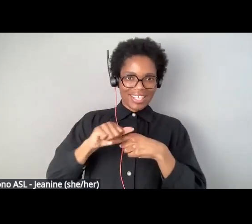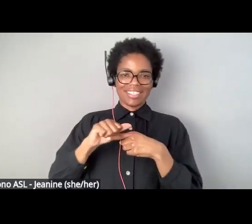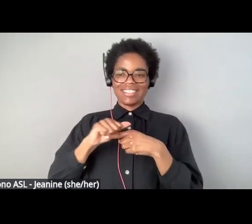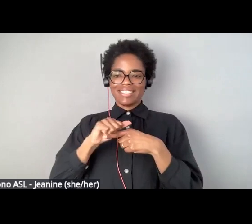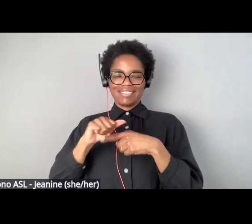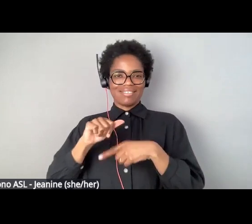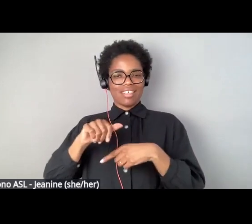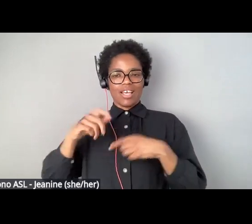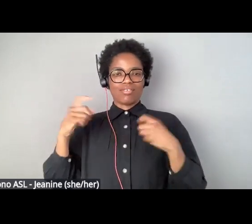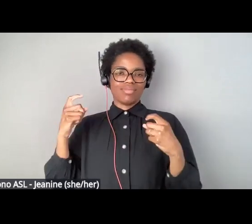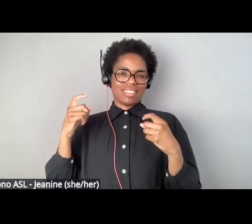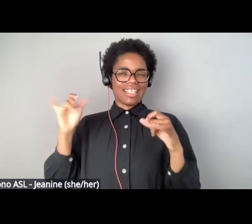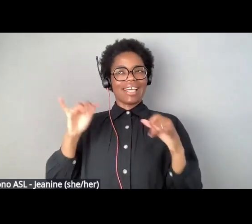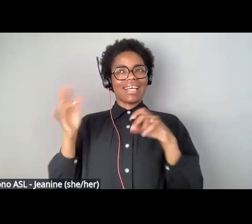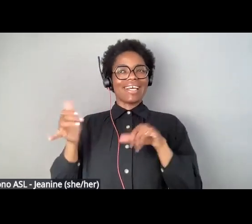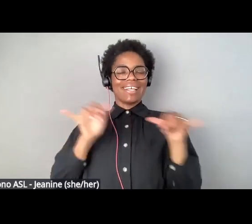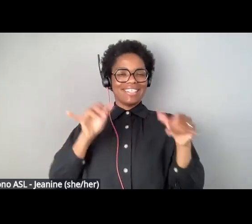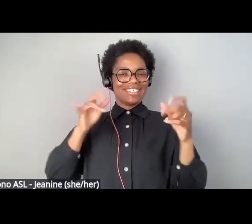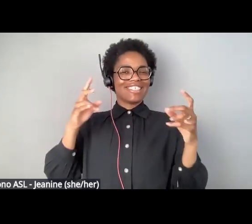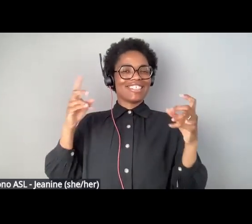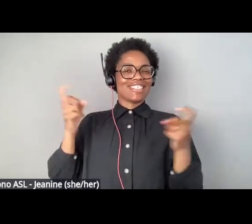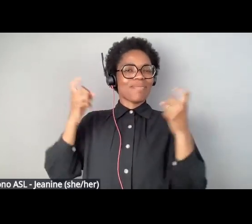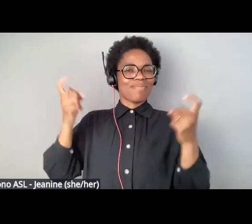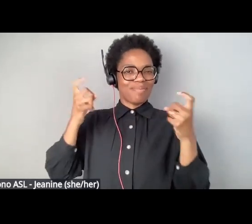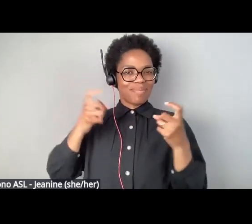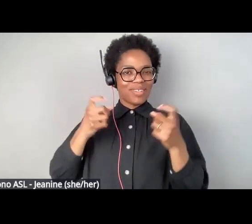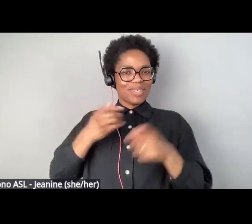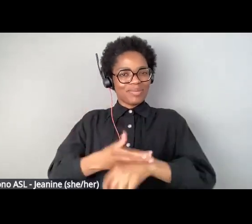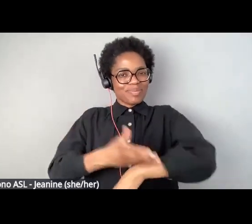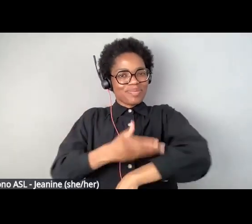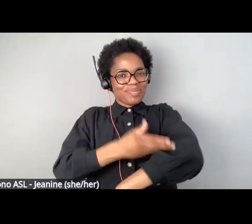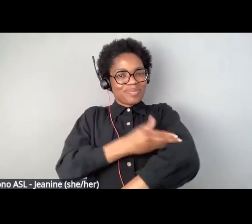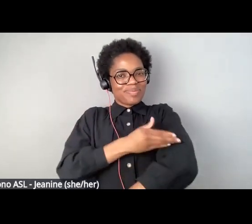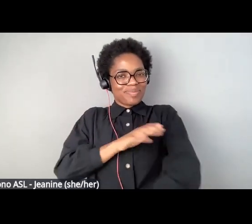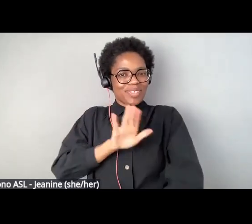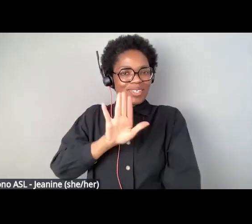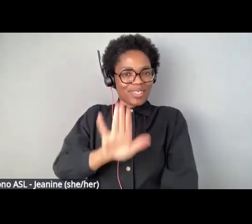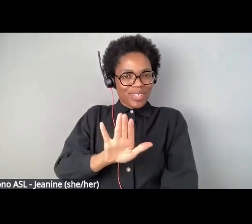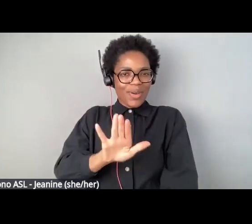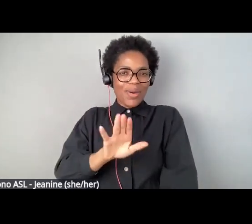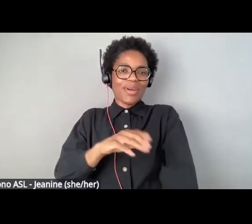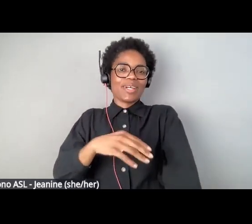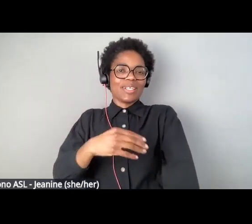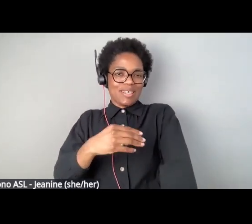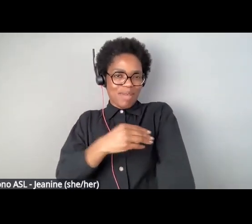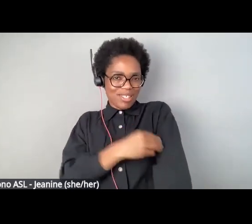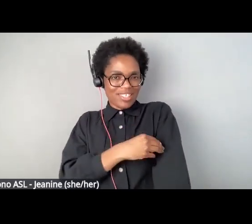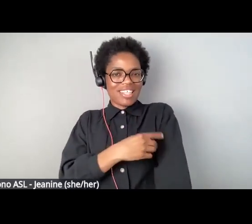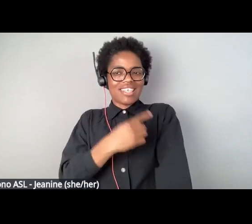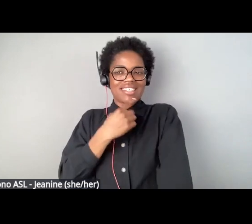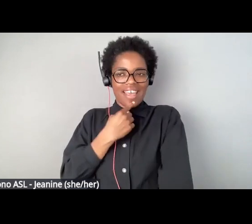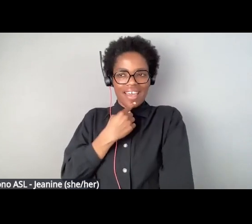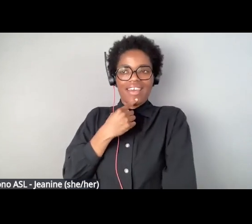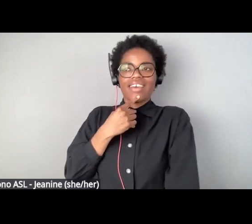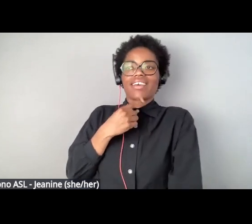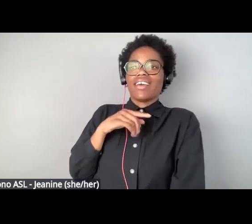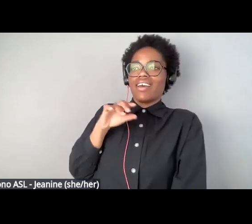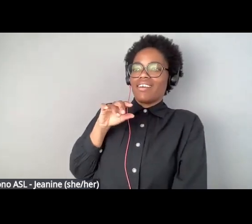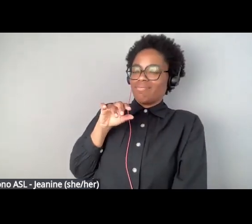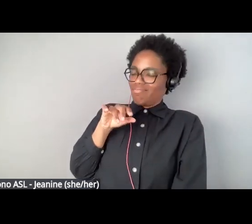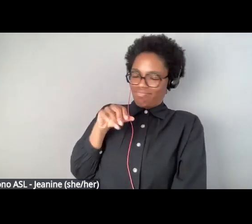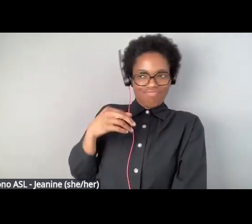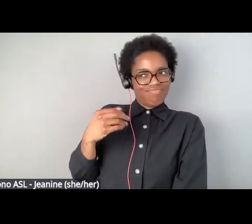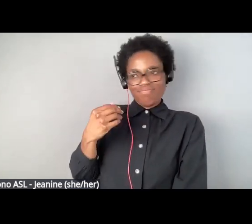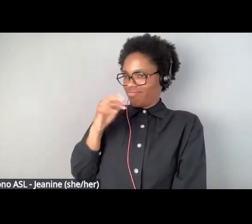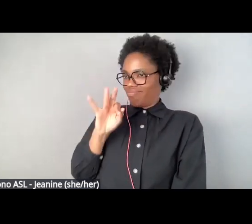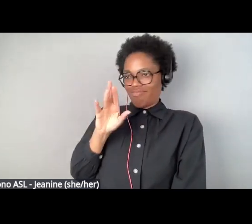muscles. Make little choices. Make little choices that say fuck you to the people who want your data treats. And